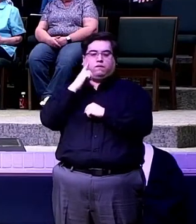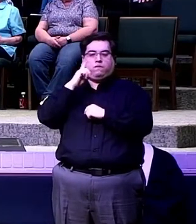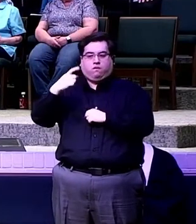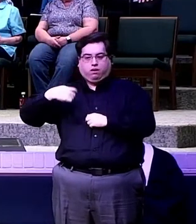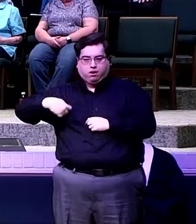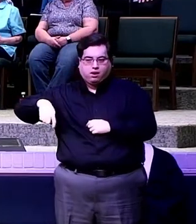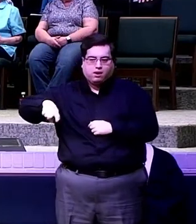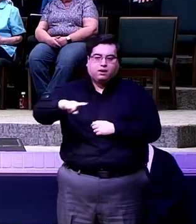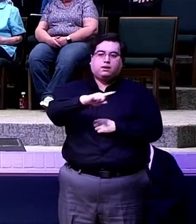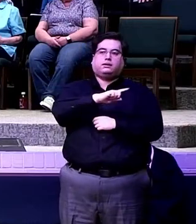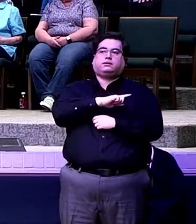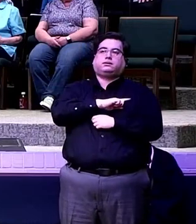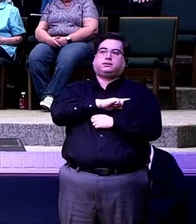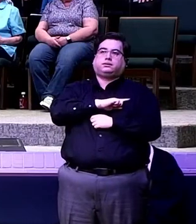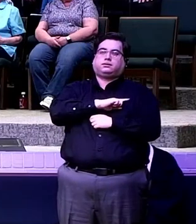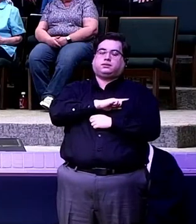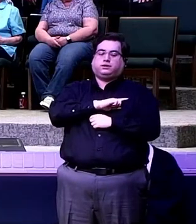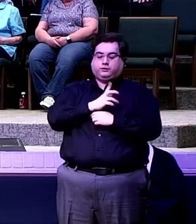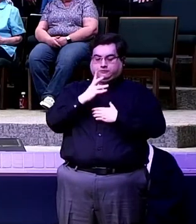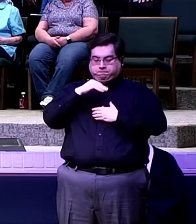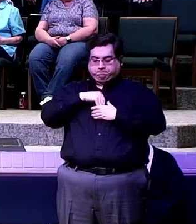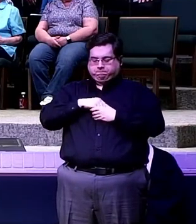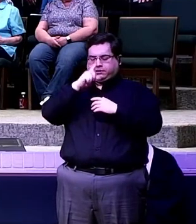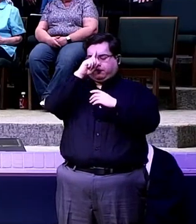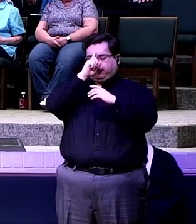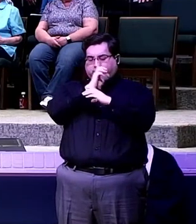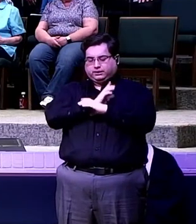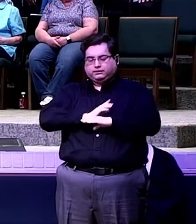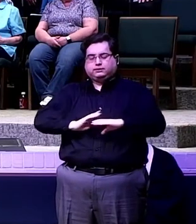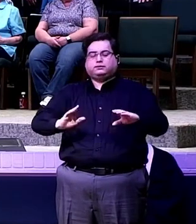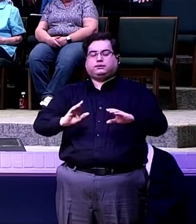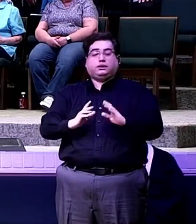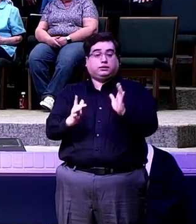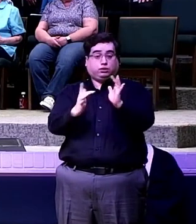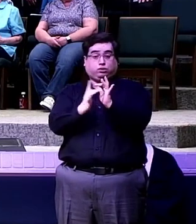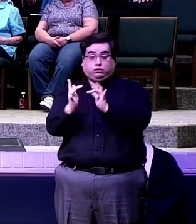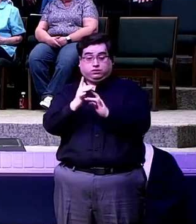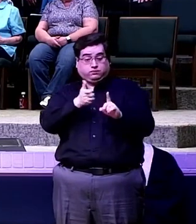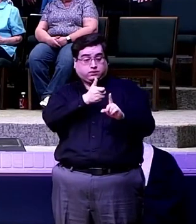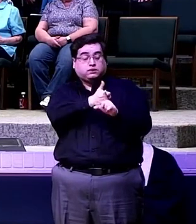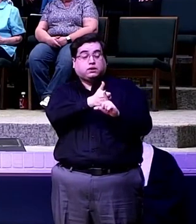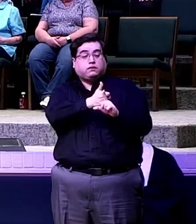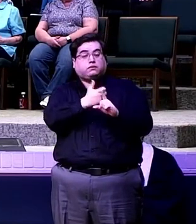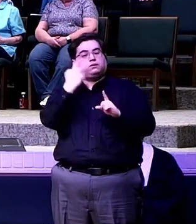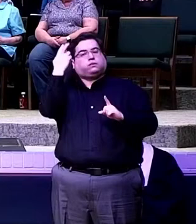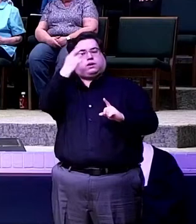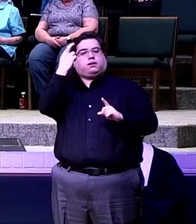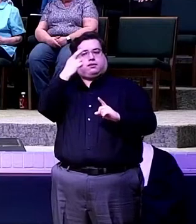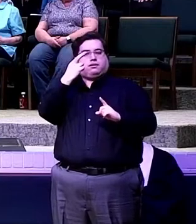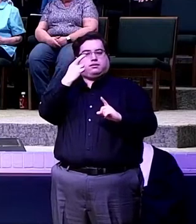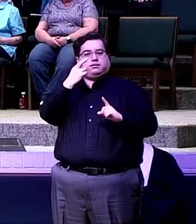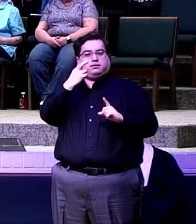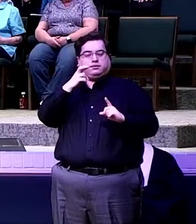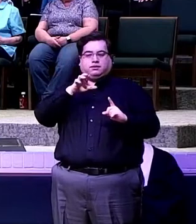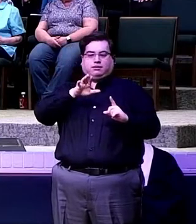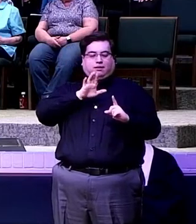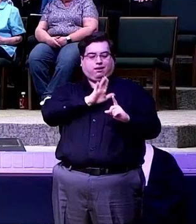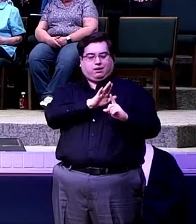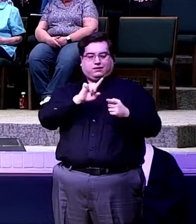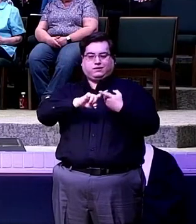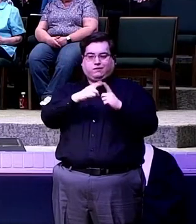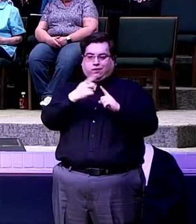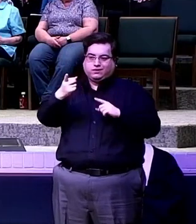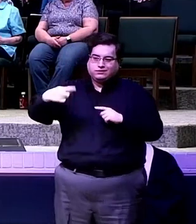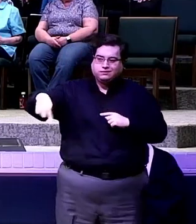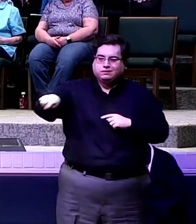us to have peace. Jesus recognizes that his friends have been traumatized. I mean, you